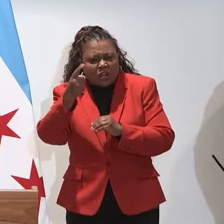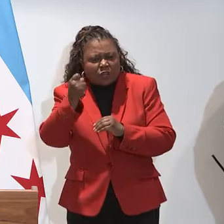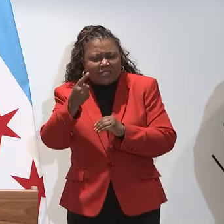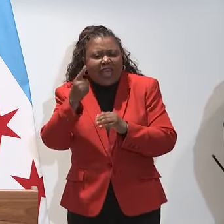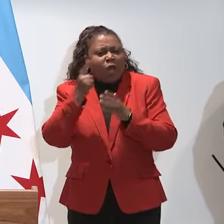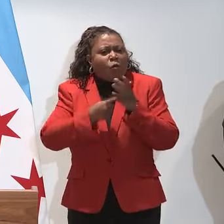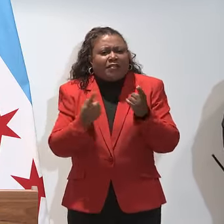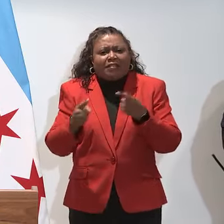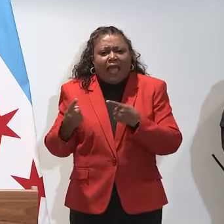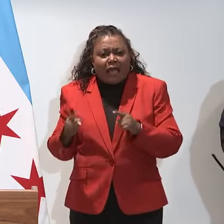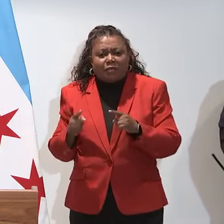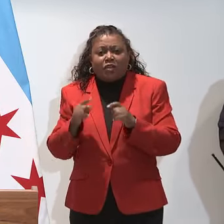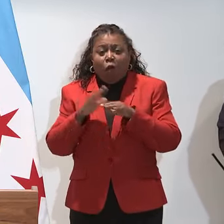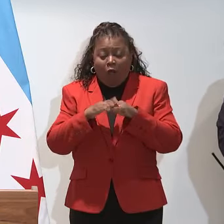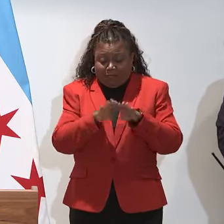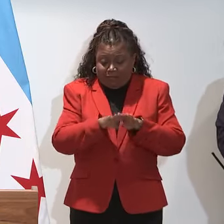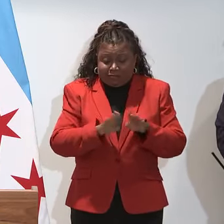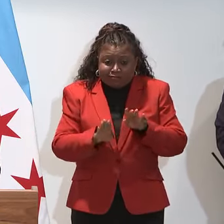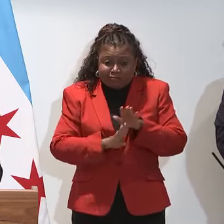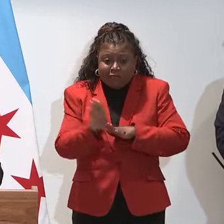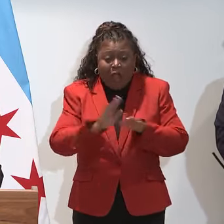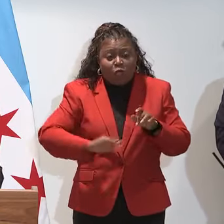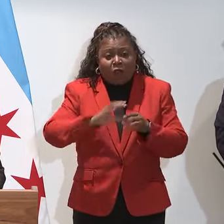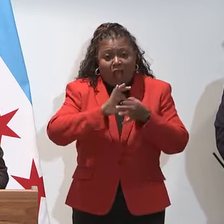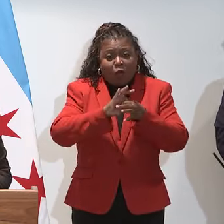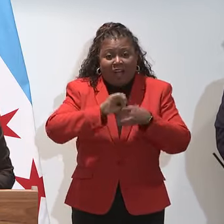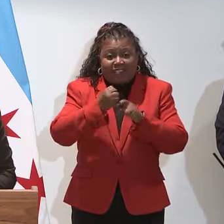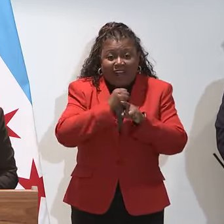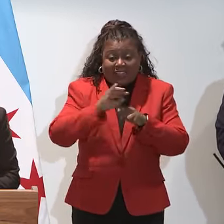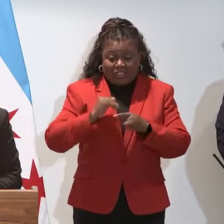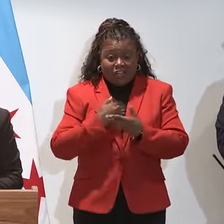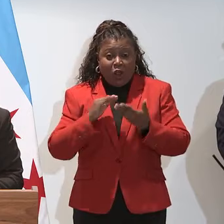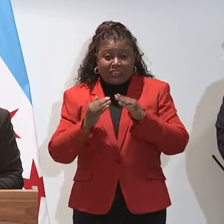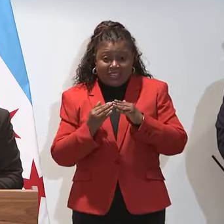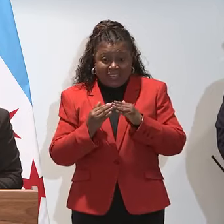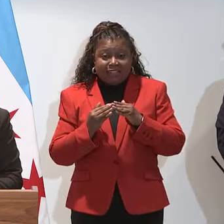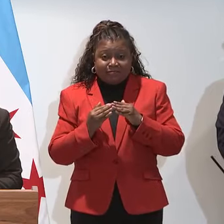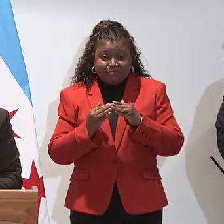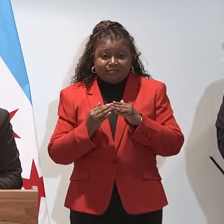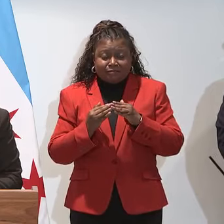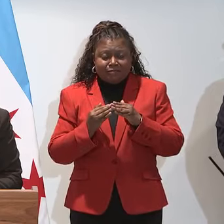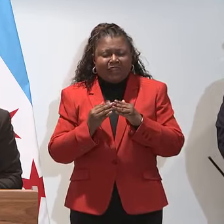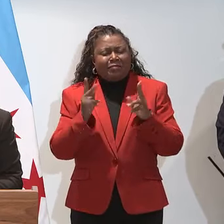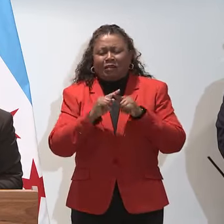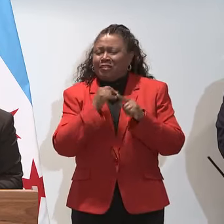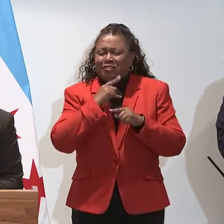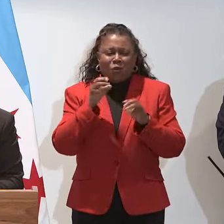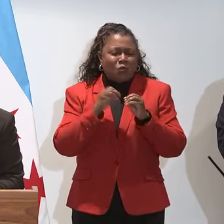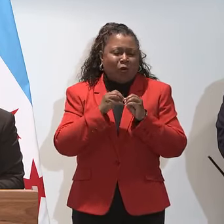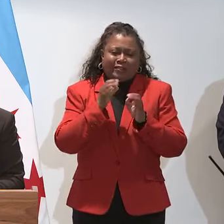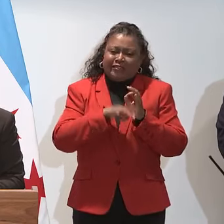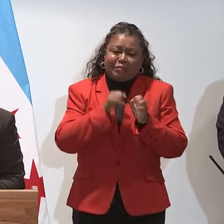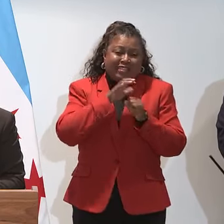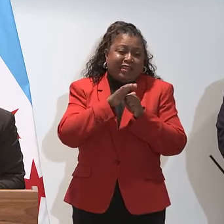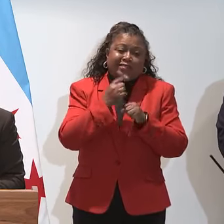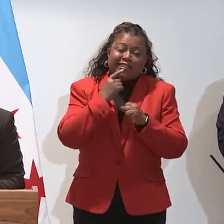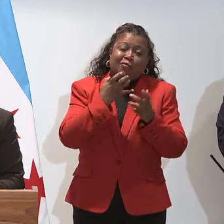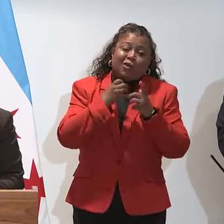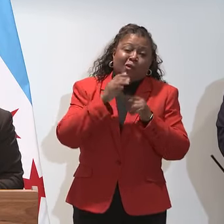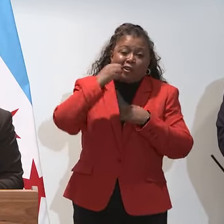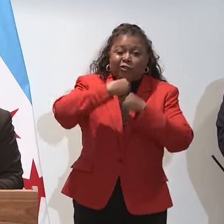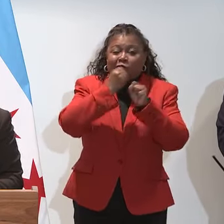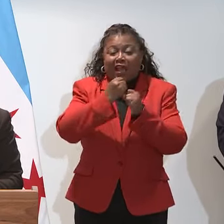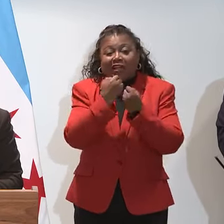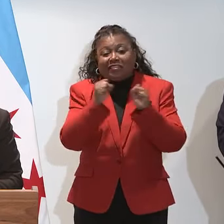understand what's happening on the ground around violence in our city. Folks, it's no longer simply enough to say that we want to